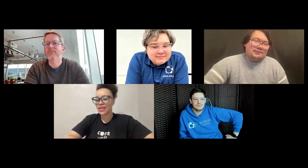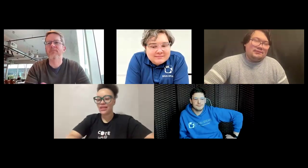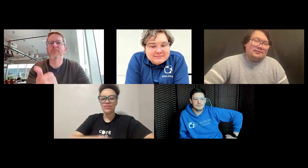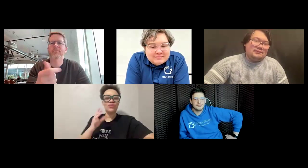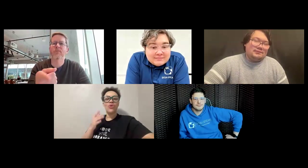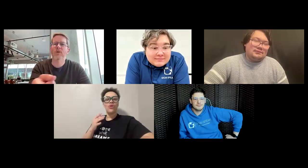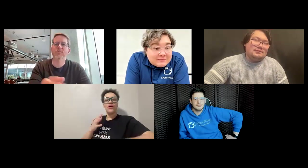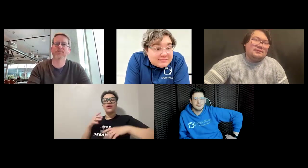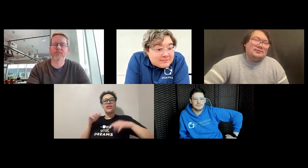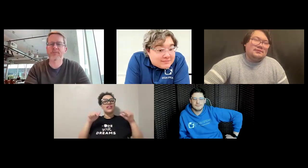great.